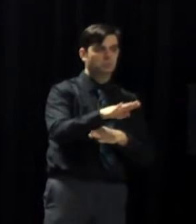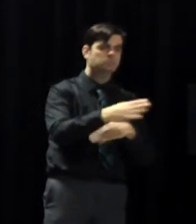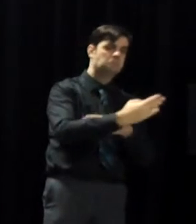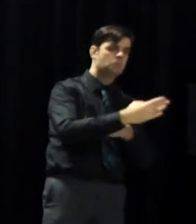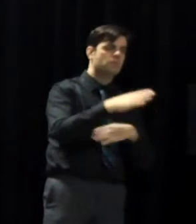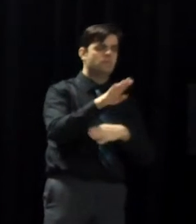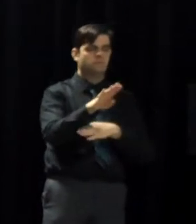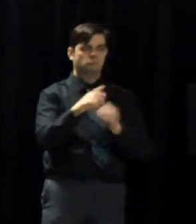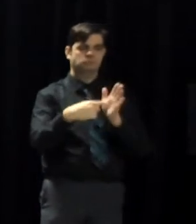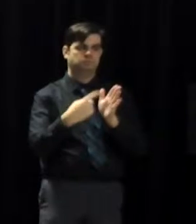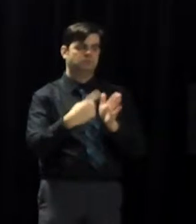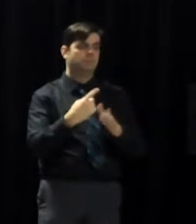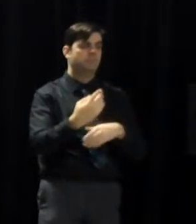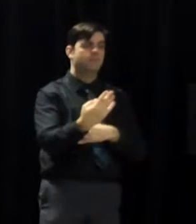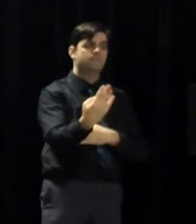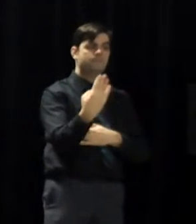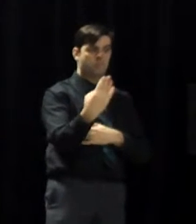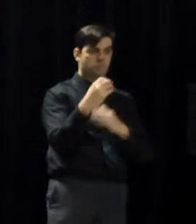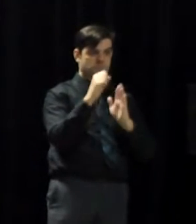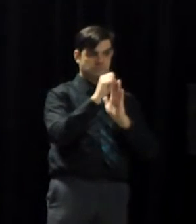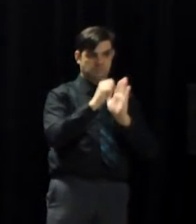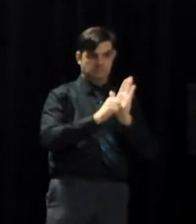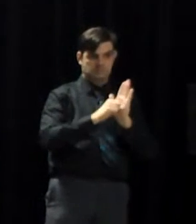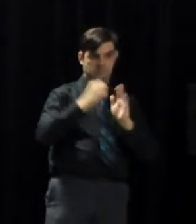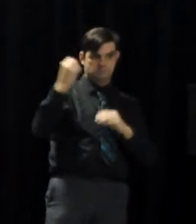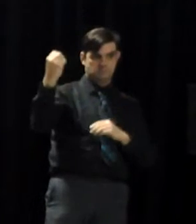morning, the state reported a number.